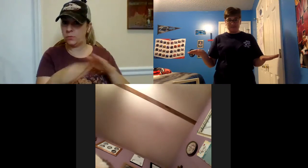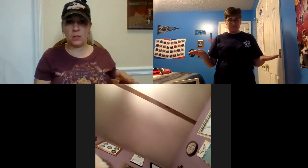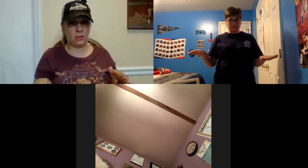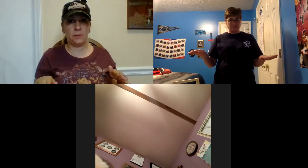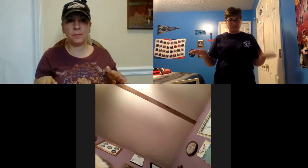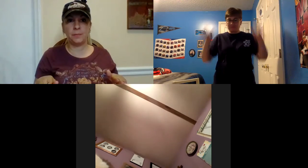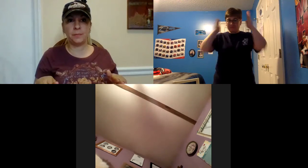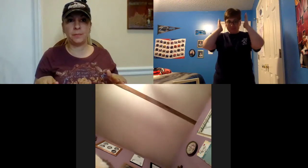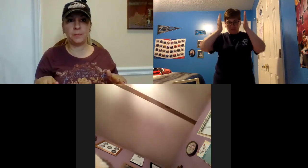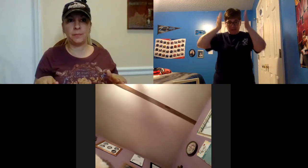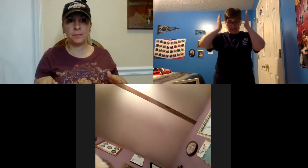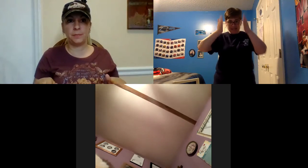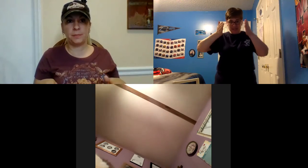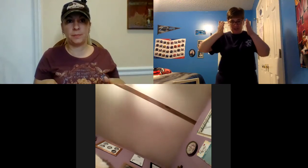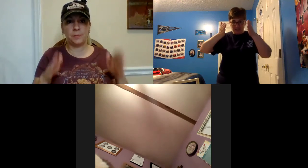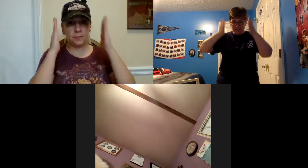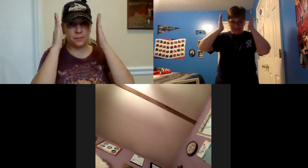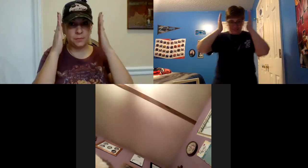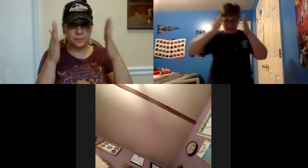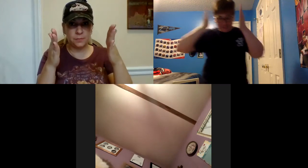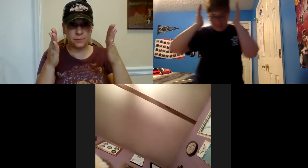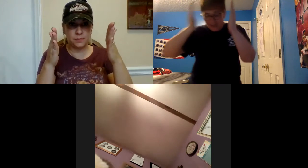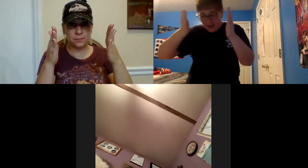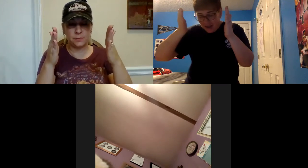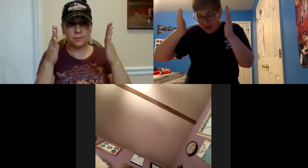didn't pay attention